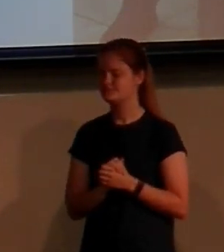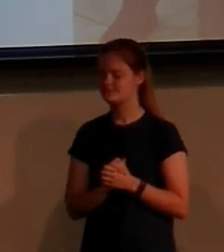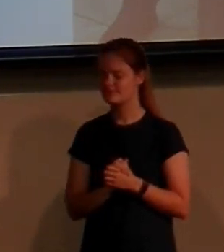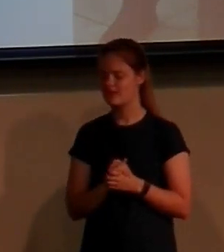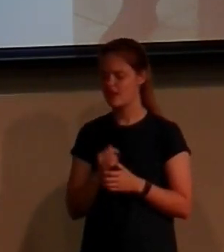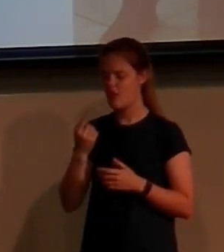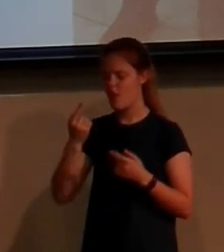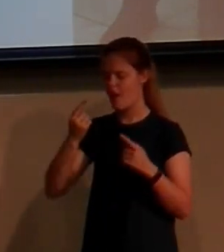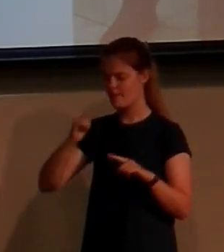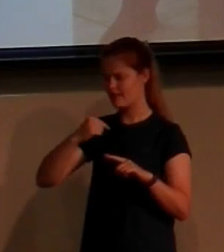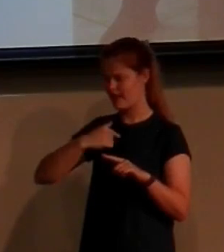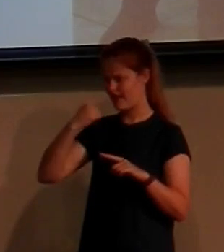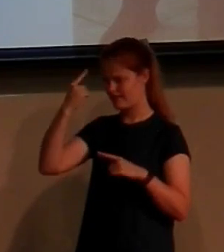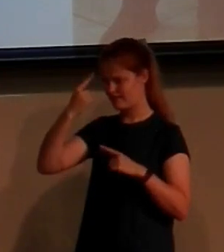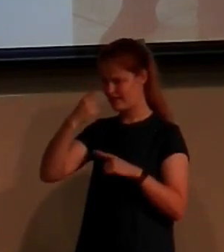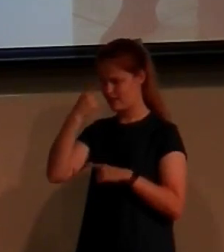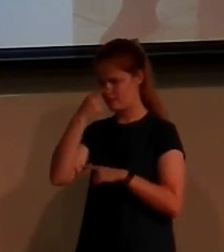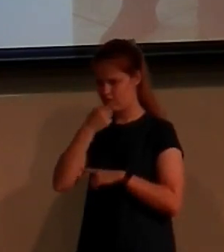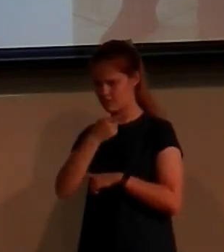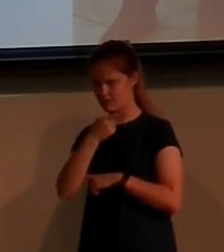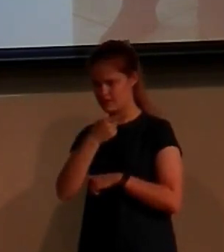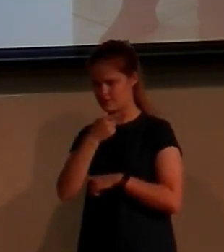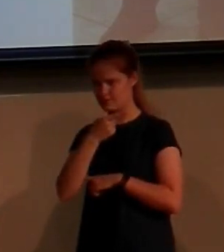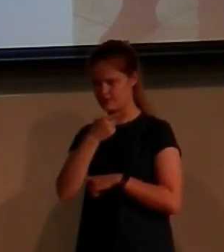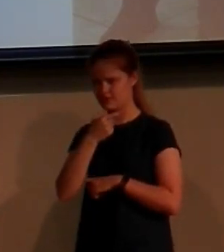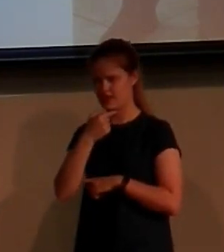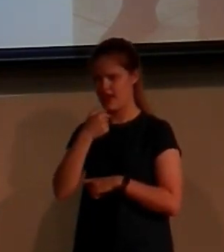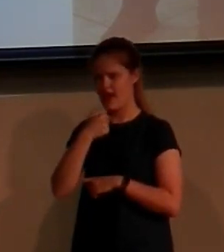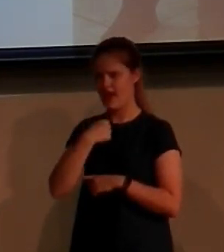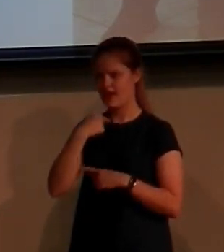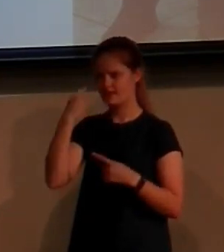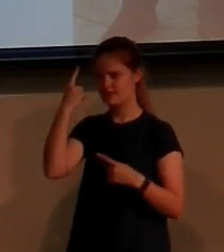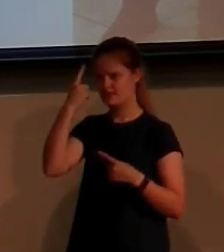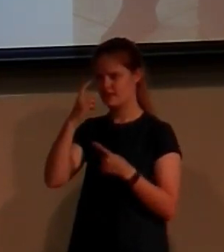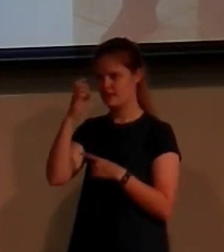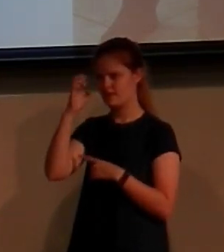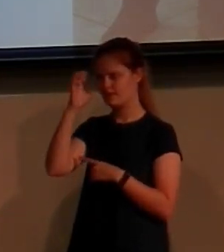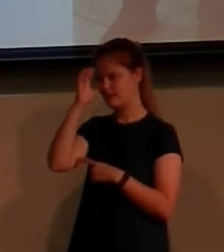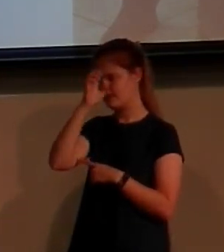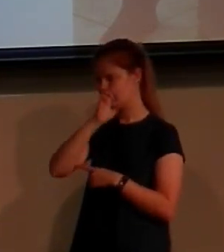I think about Omar, I think about the Ethiopian eunuch,